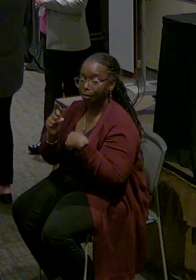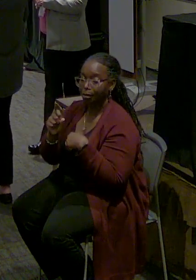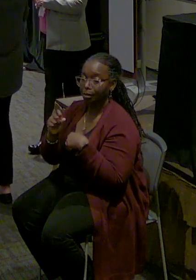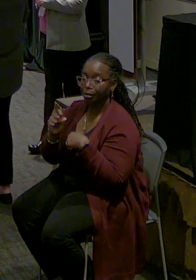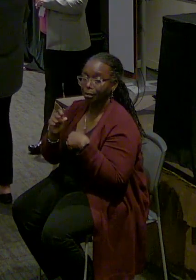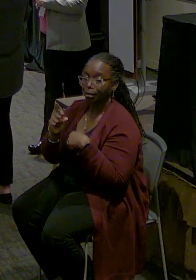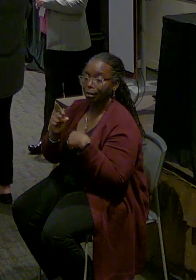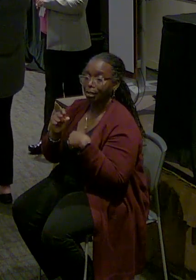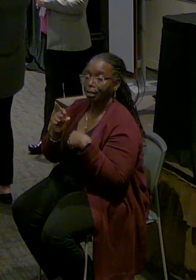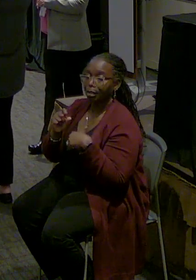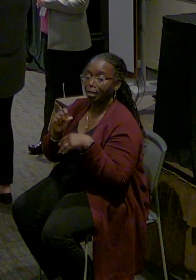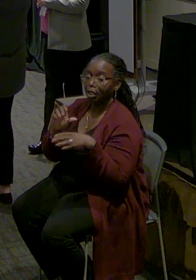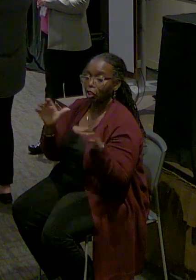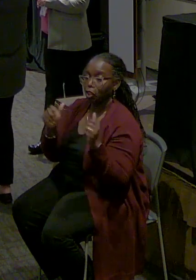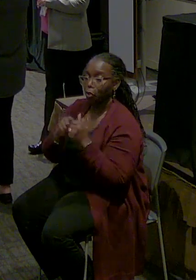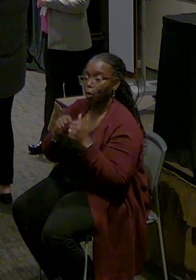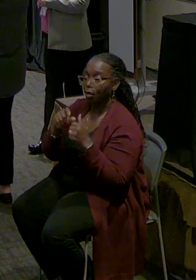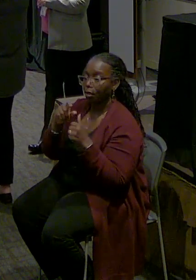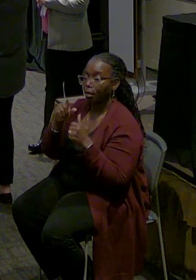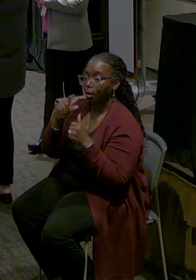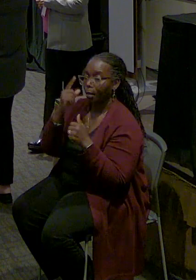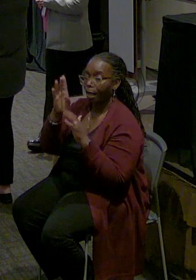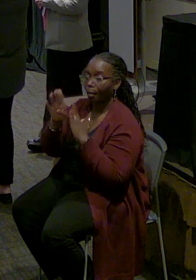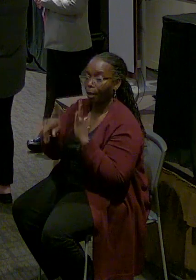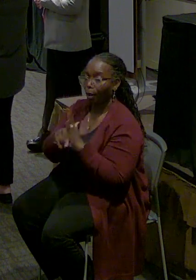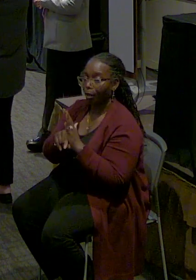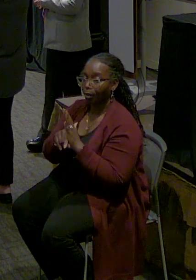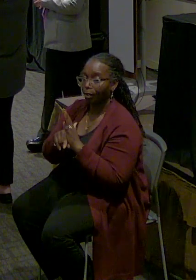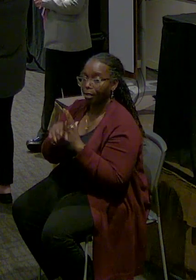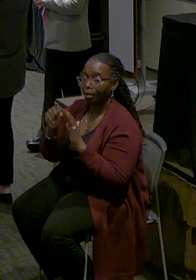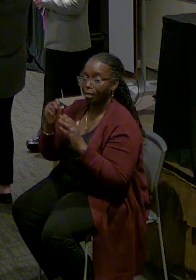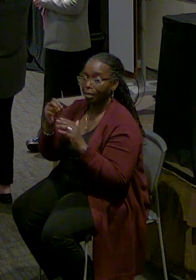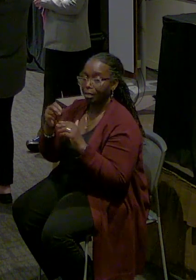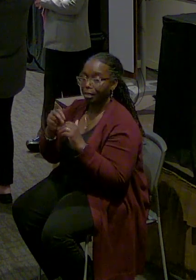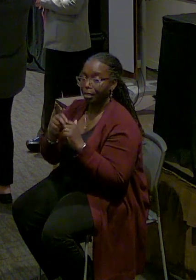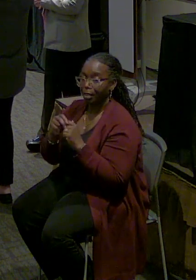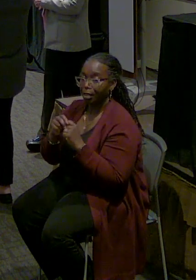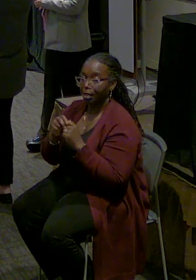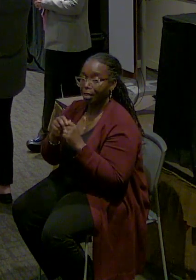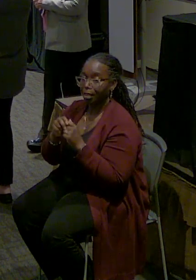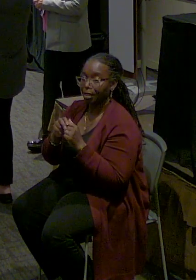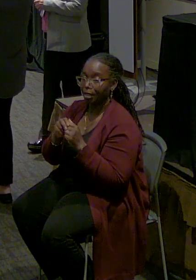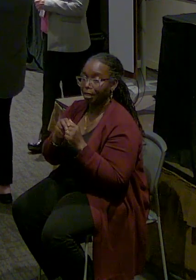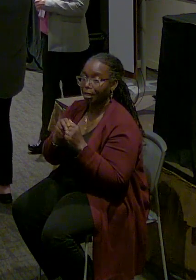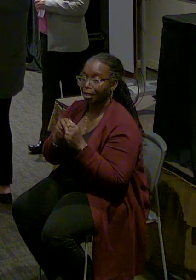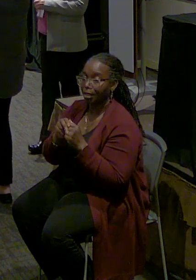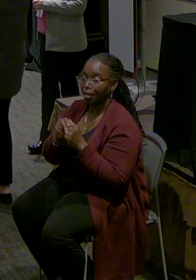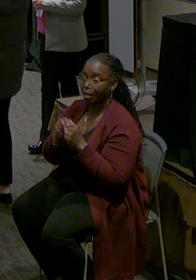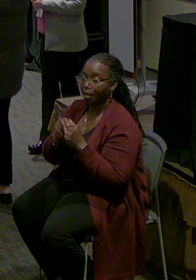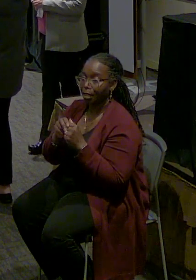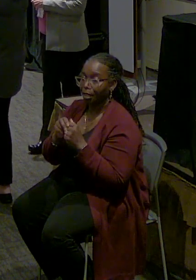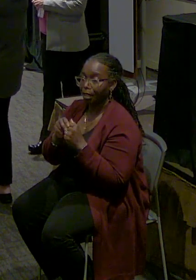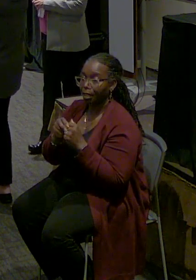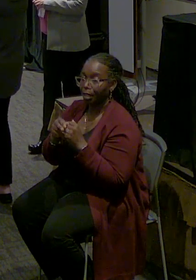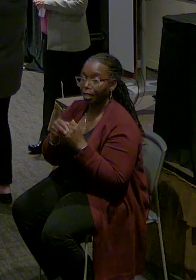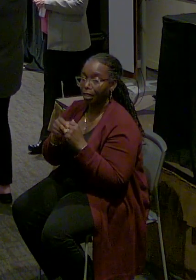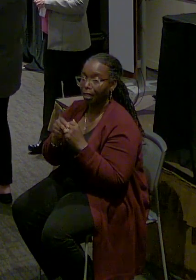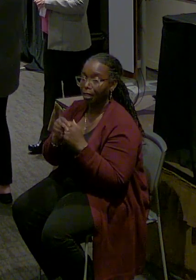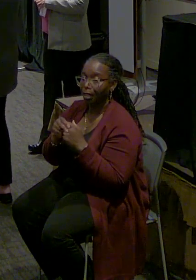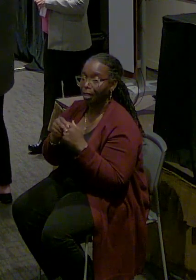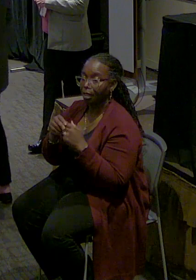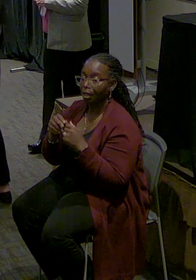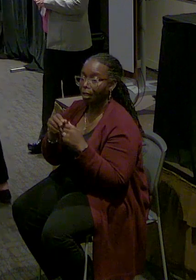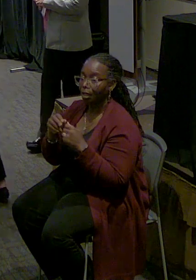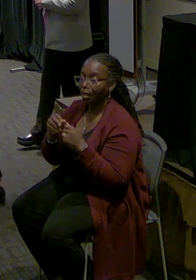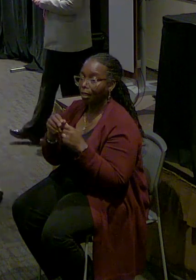and she does it with a black background so it looks really good in a slide presentation, and with a white background in case you want to print it, because nobody wants to print that thing out,